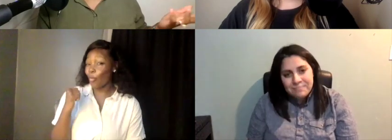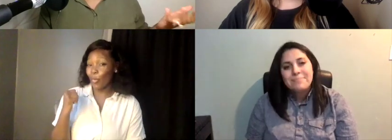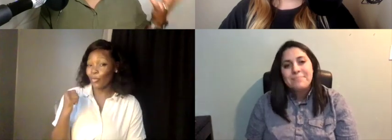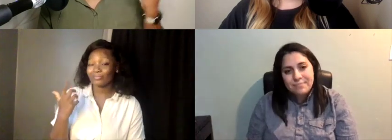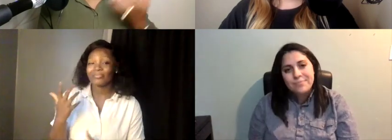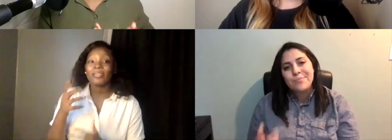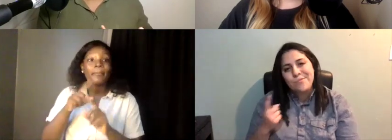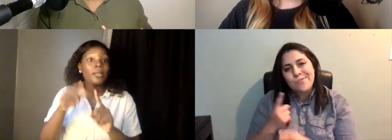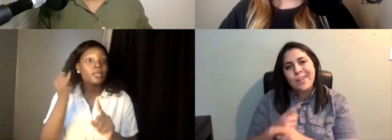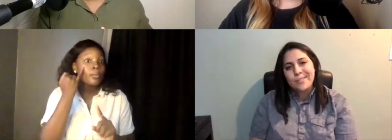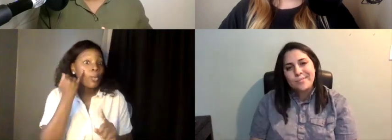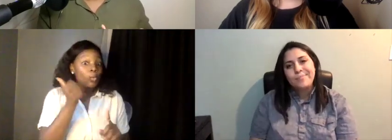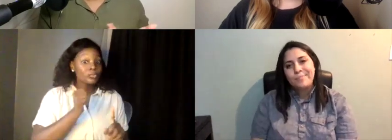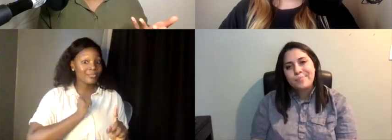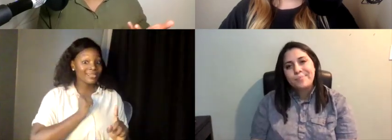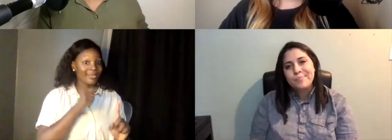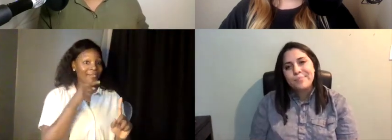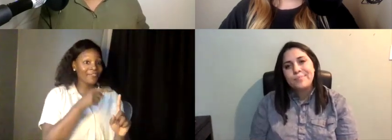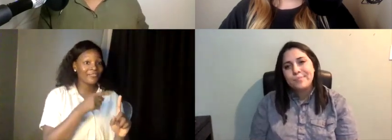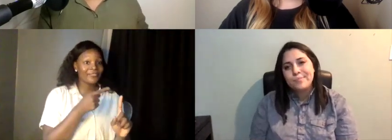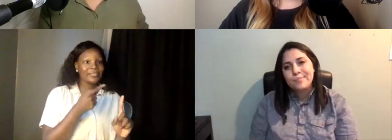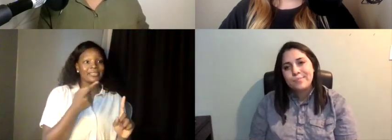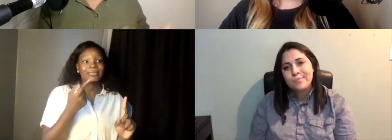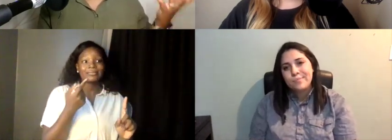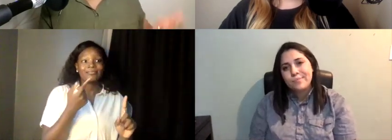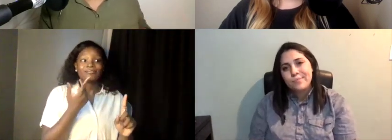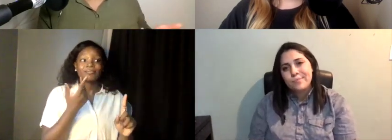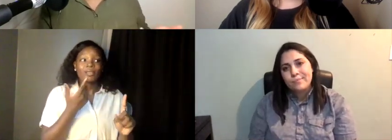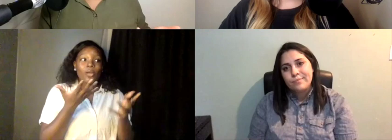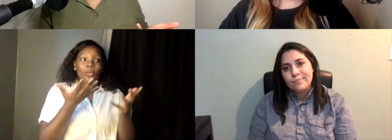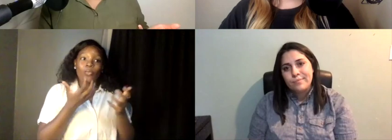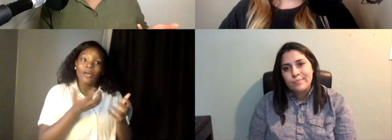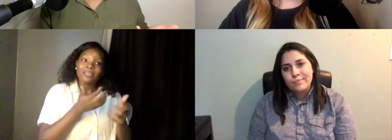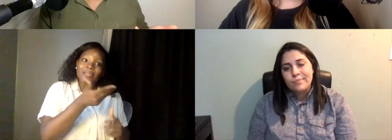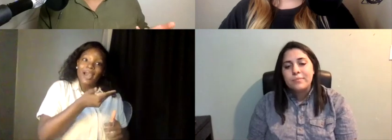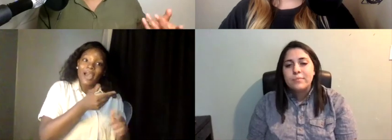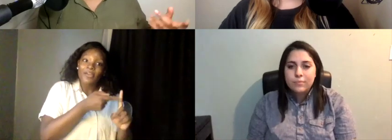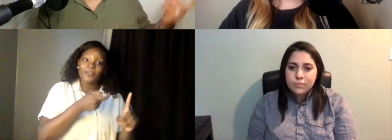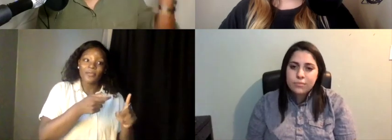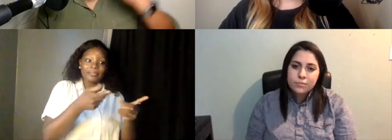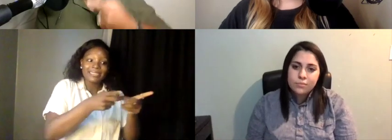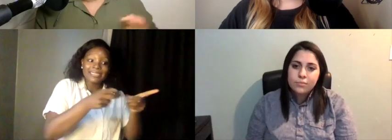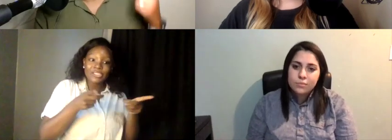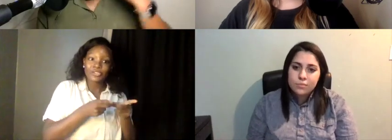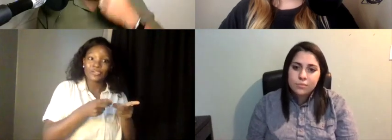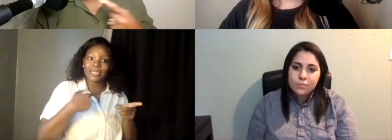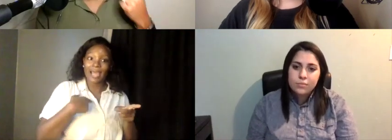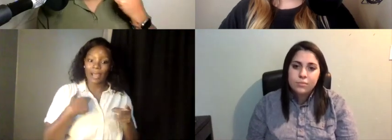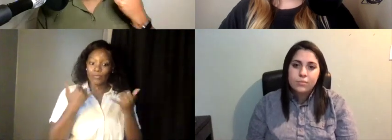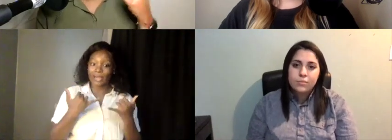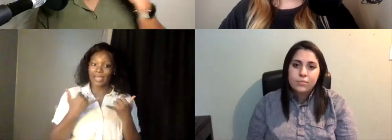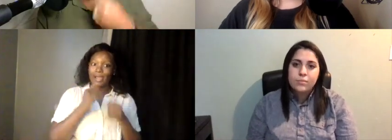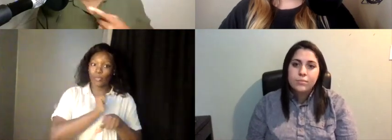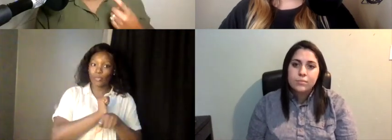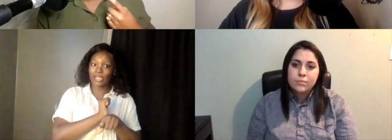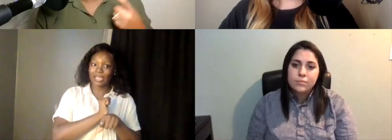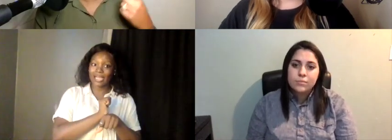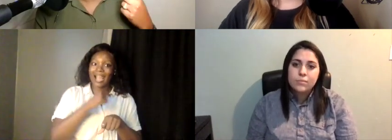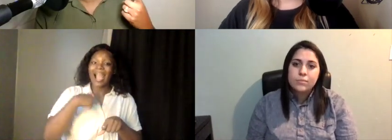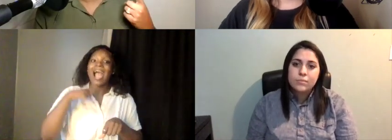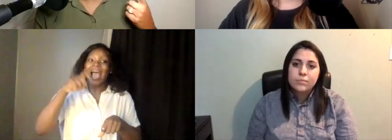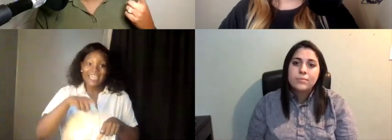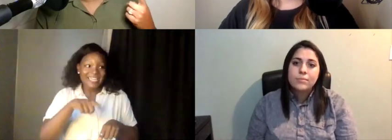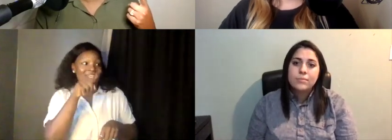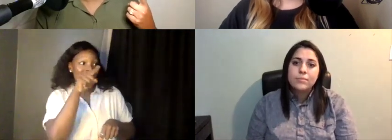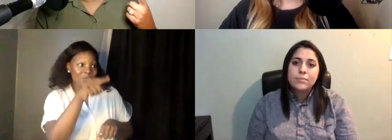you know, like a district like I'm working in now, I am going to put my picture because I'm like, this black woman, I need you to know who's